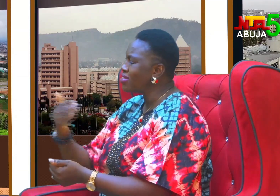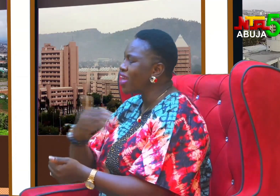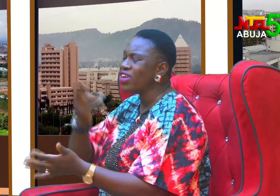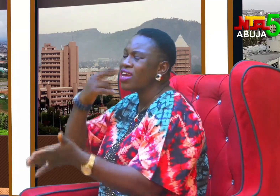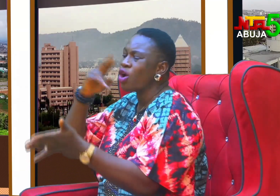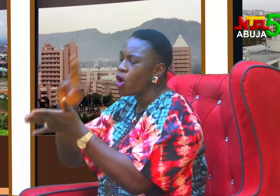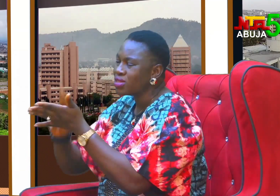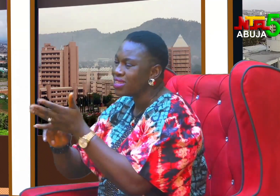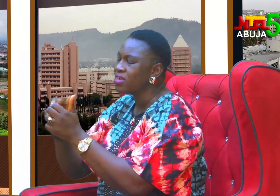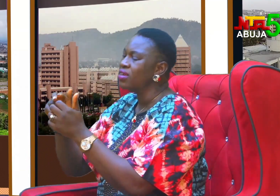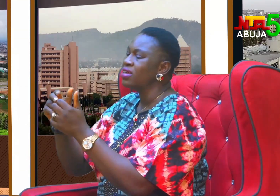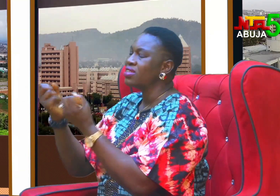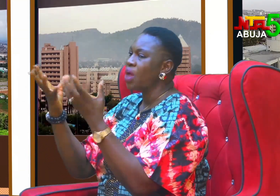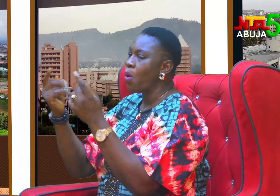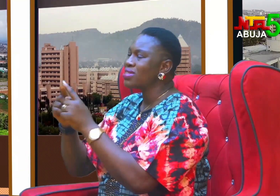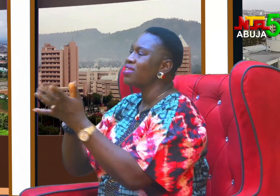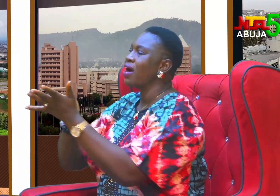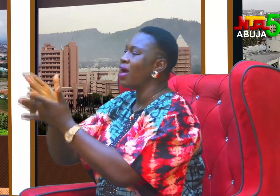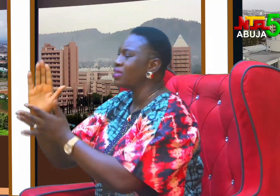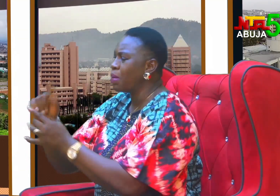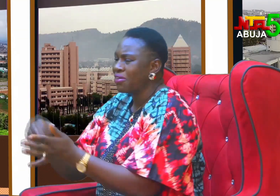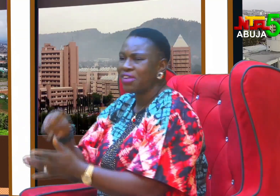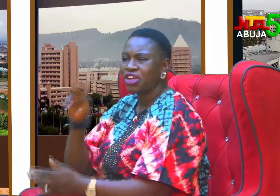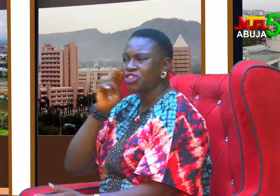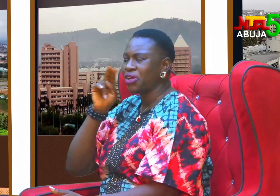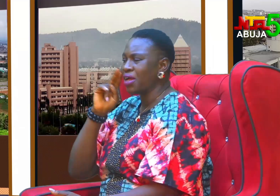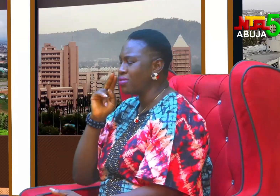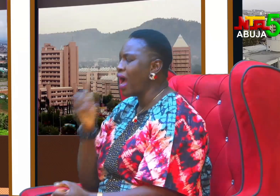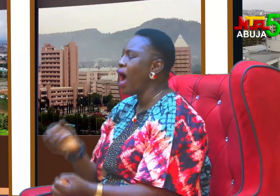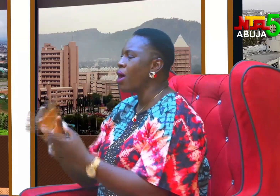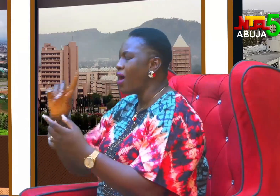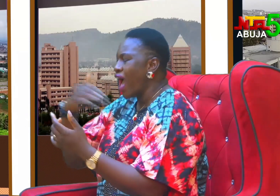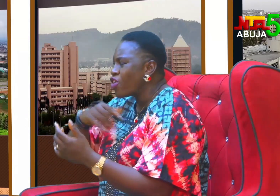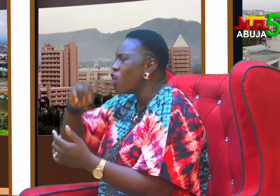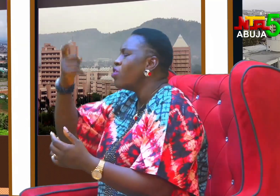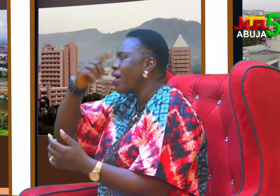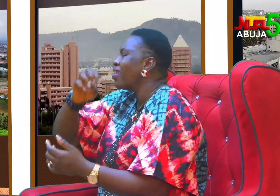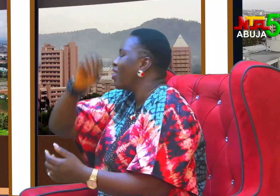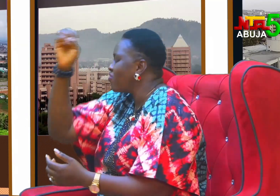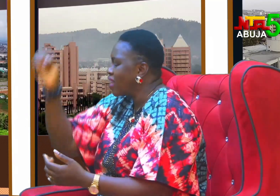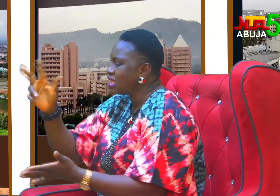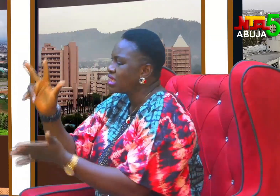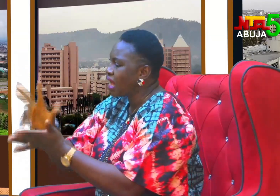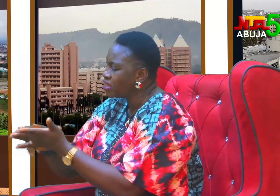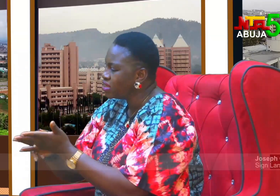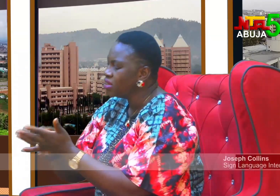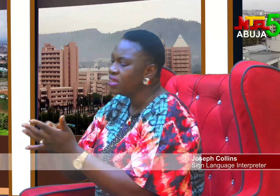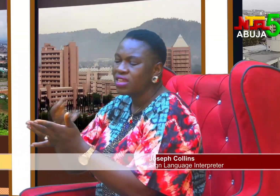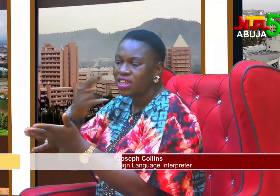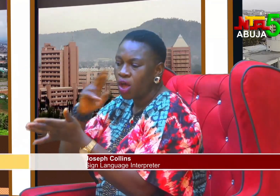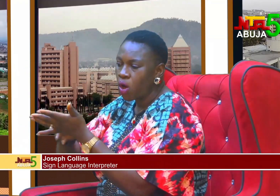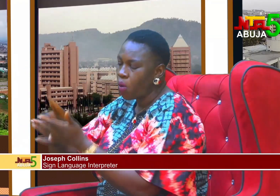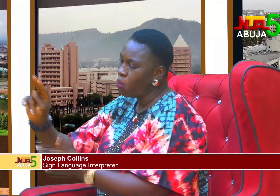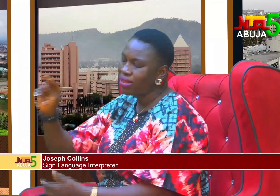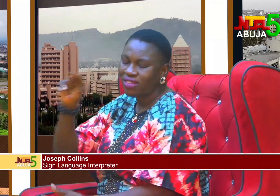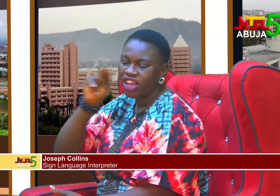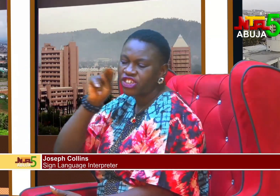language of the country, because we have deaf people everywhere and it's a right to communicate in their language, which is sign language. Also, we